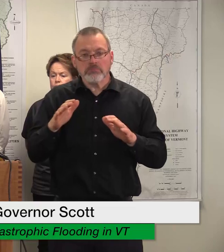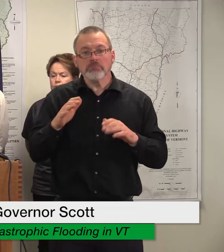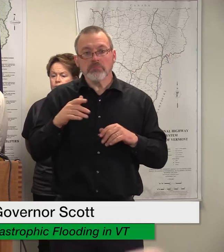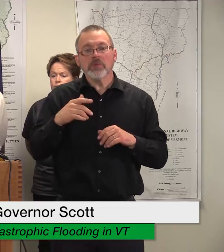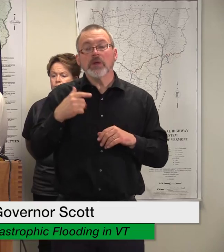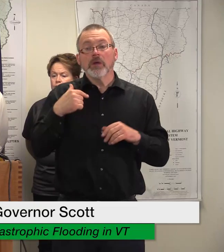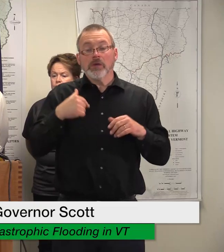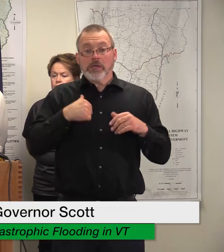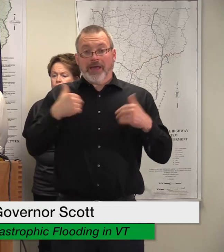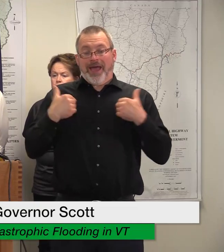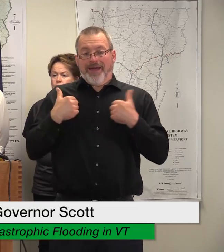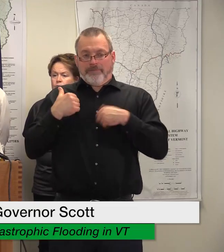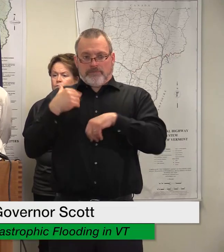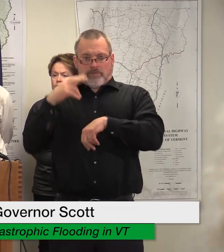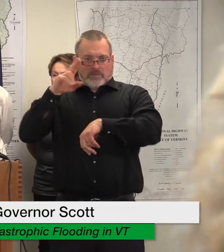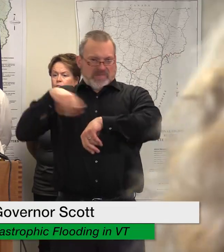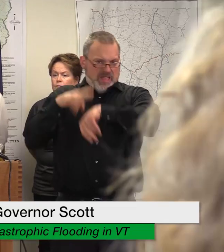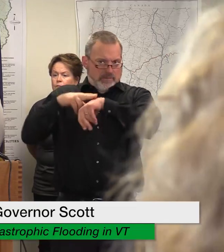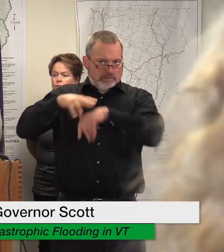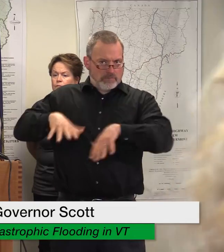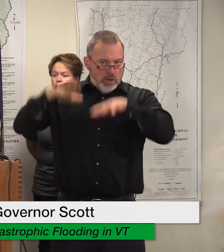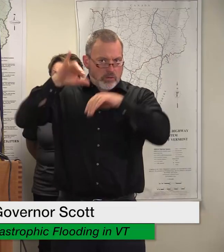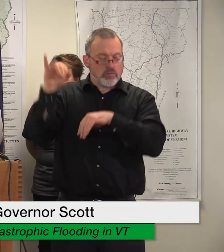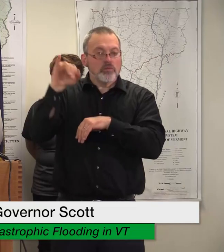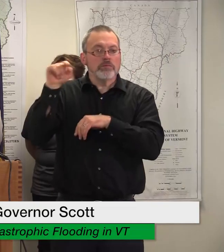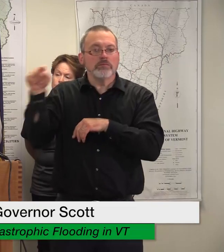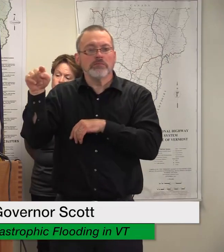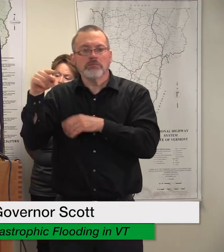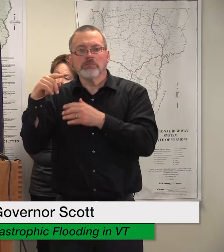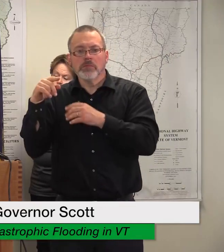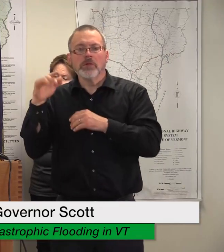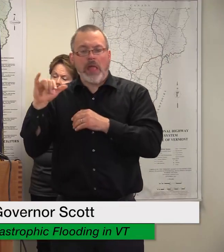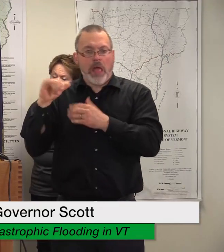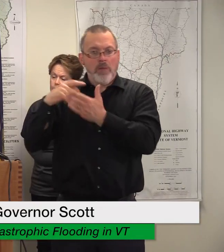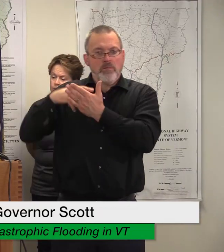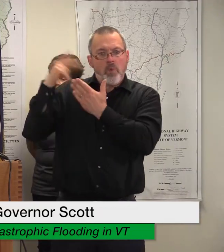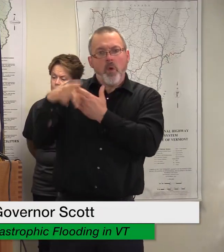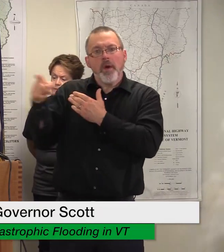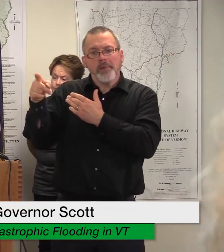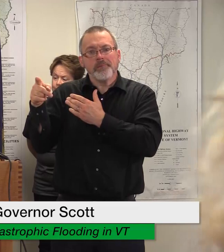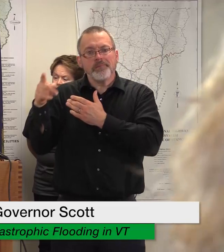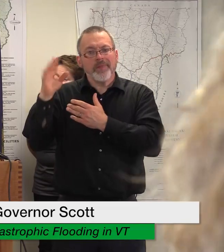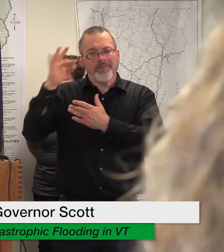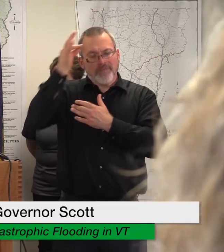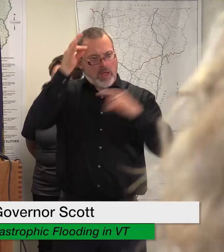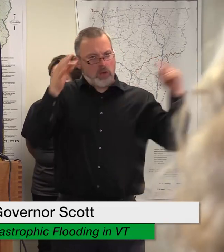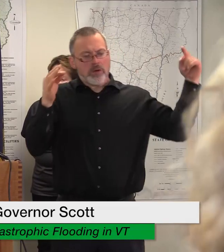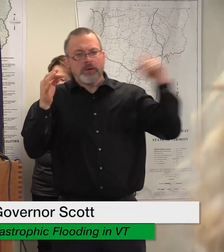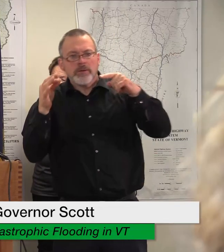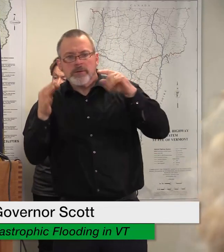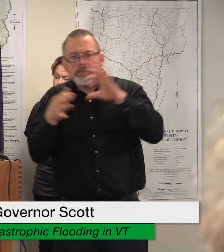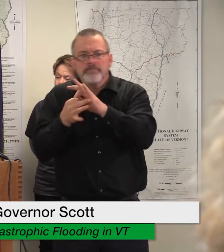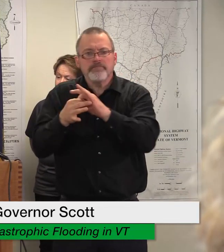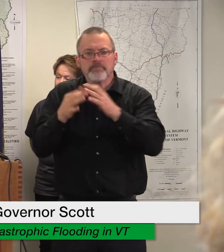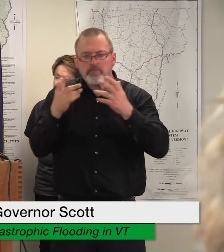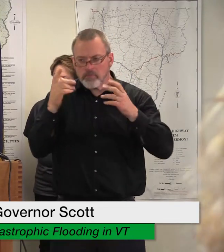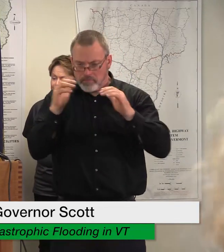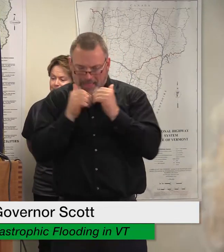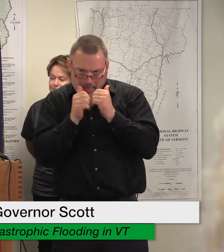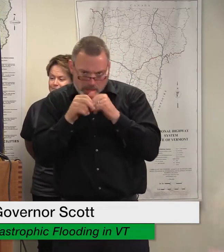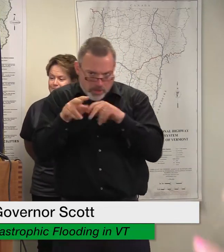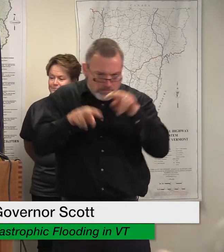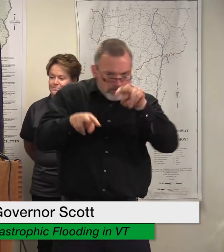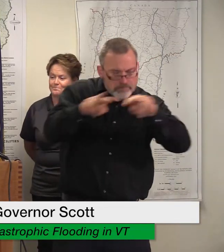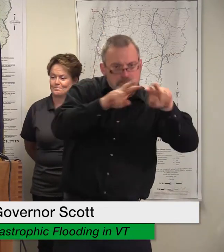Specifically, communities participating in FEMA's National Flood Insurance Program do need to assess flood-damaged buildings that are in mapped flood